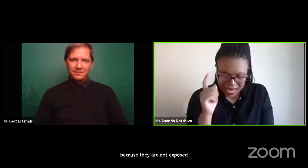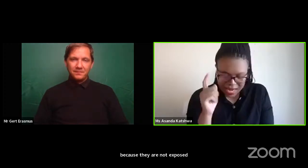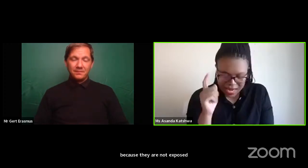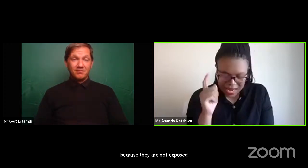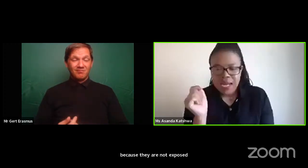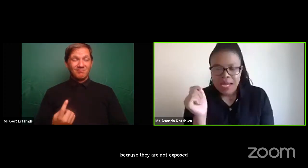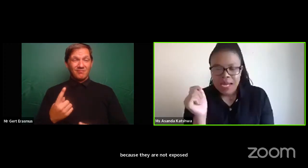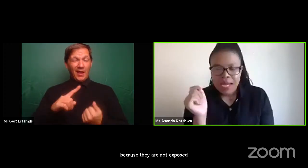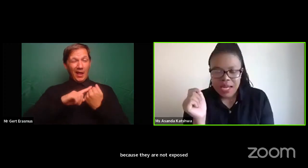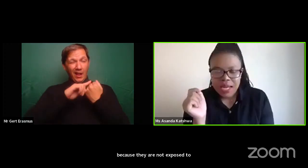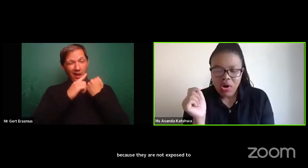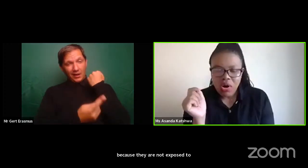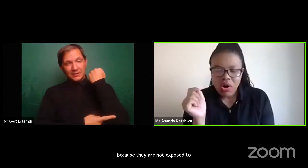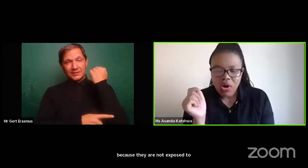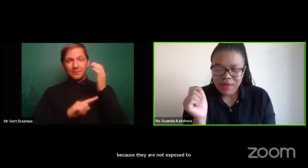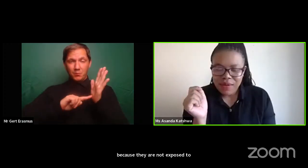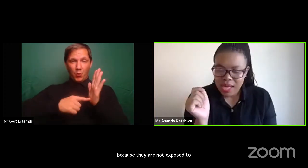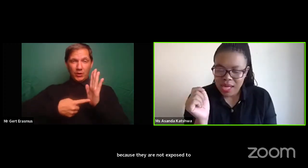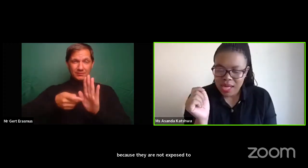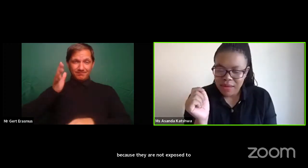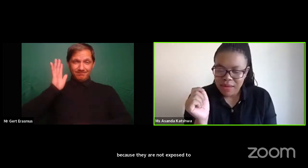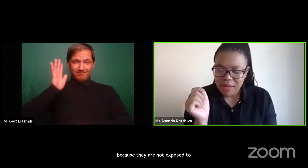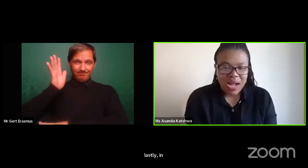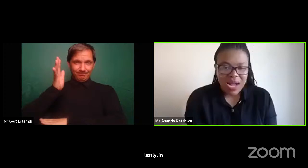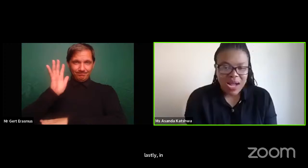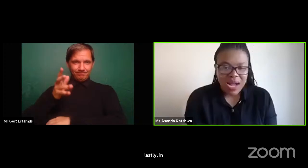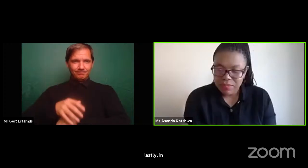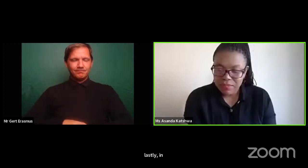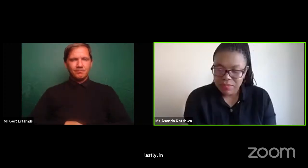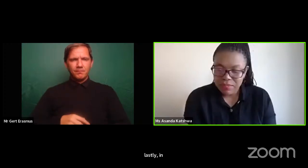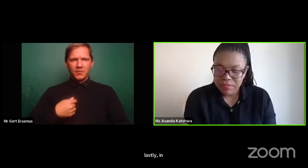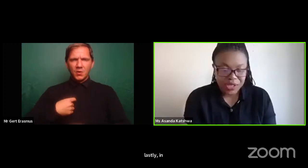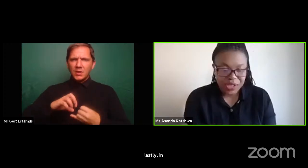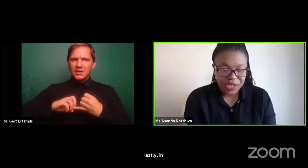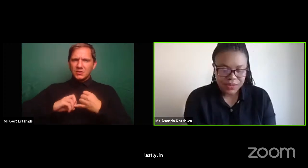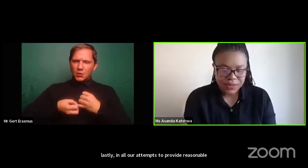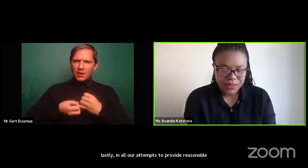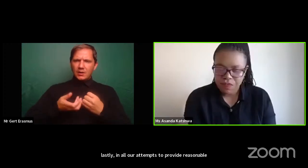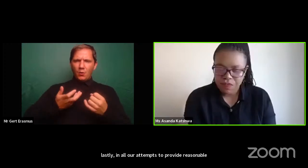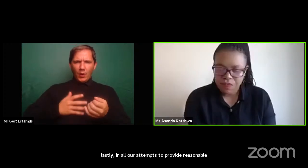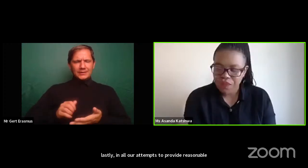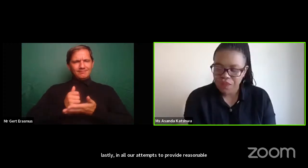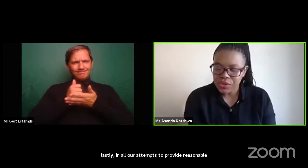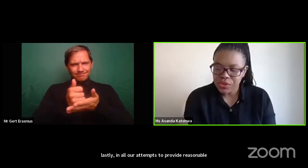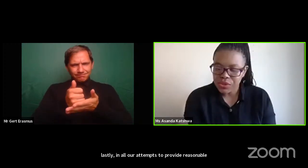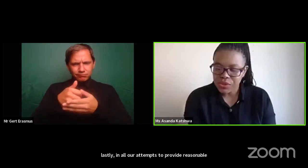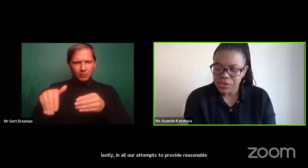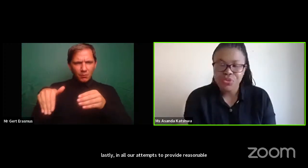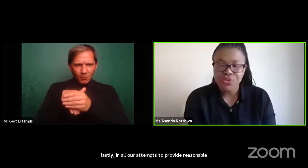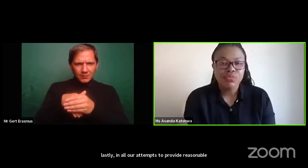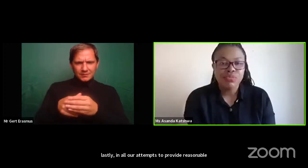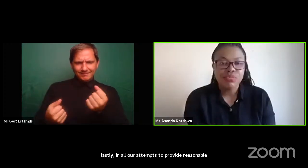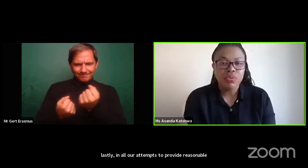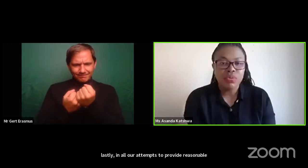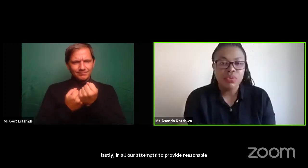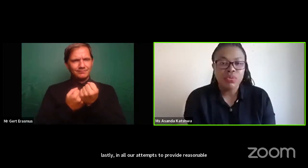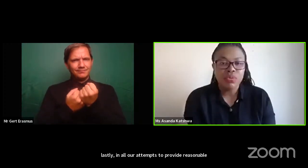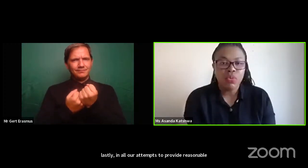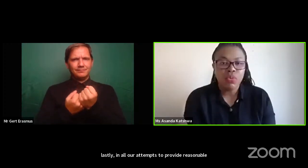Lastly, in all our attempts to provide reasonable accommodations to